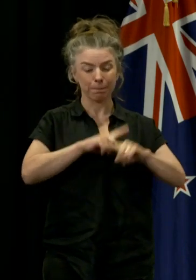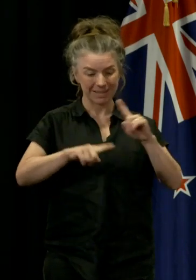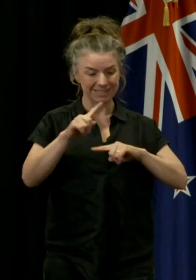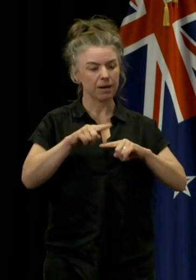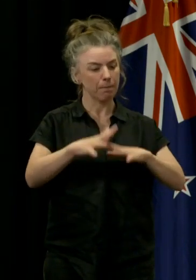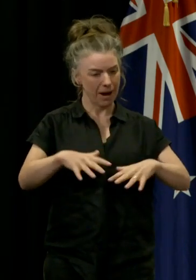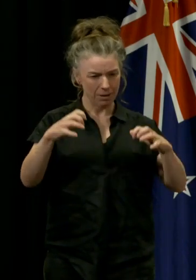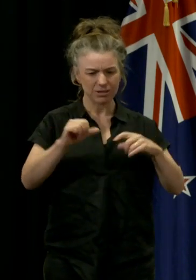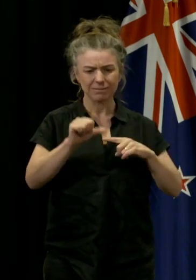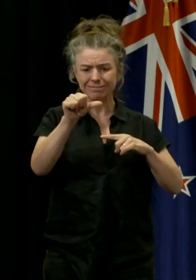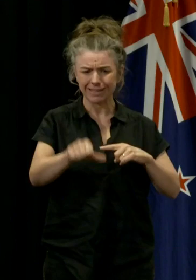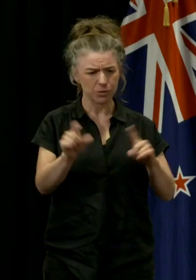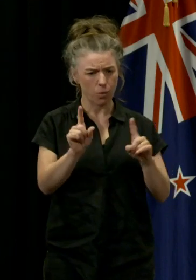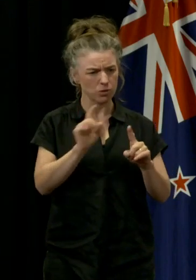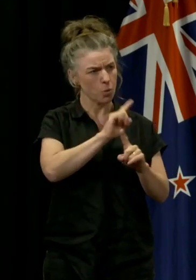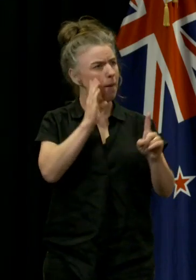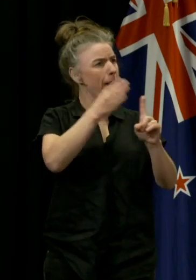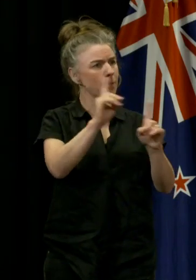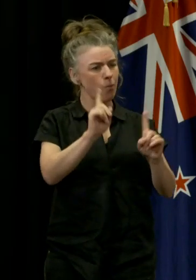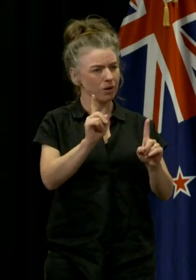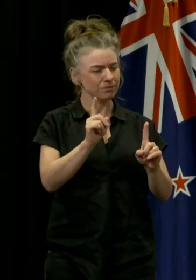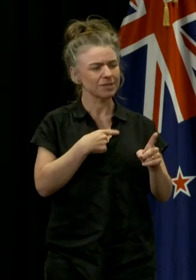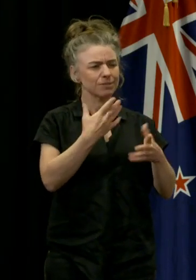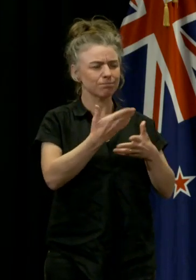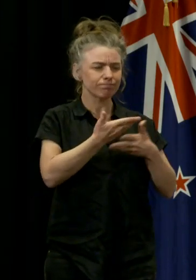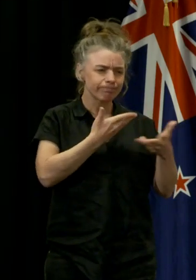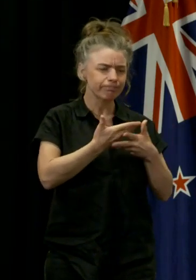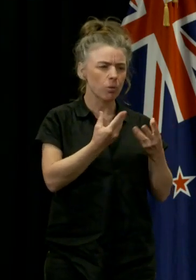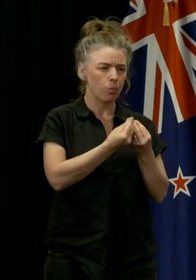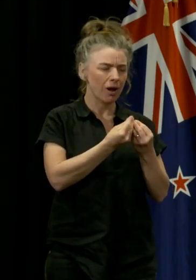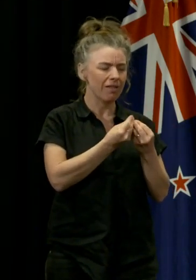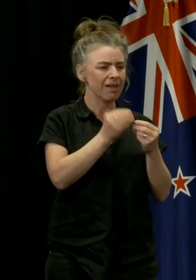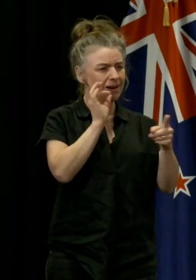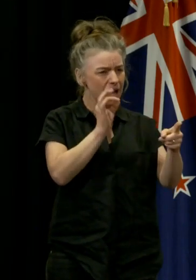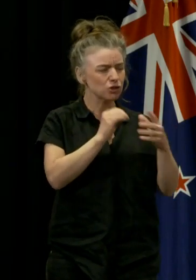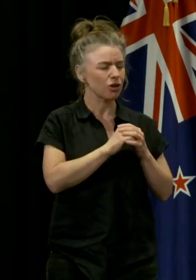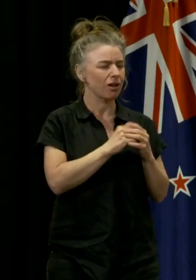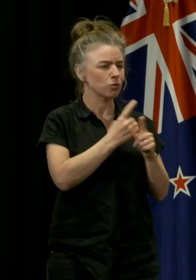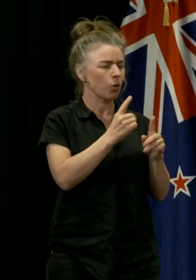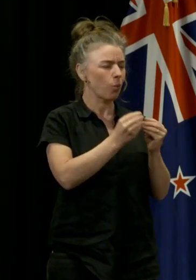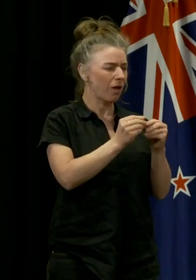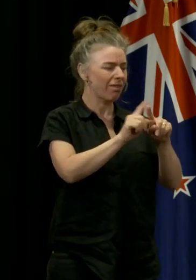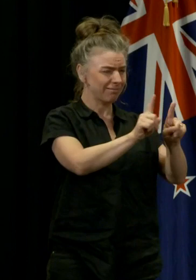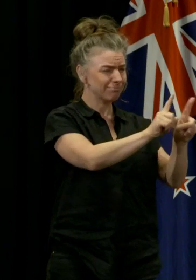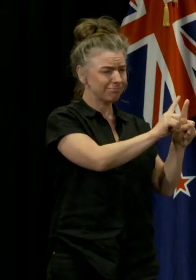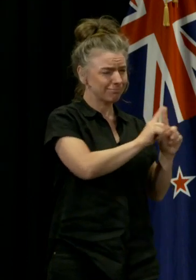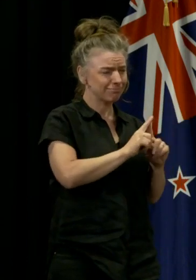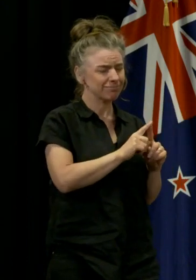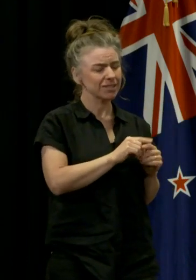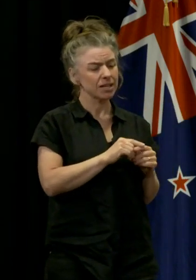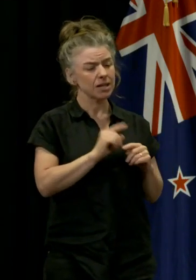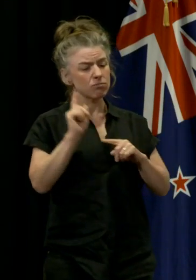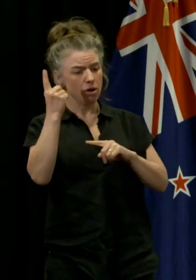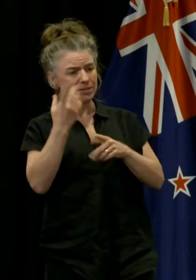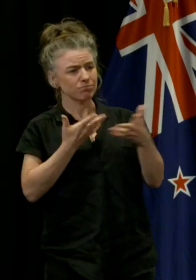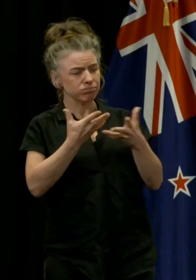Look, I've been talking to the opposition. I've been speaking to Jerry Brownlee. The Prime Minister's been speaking to the leader of the opposition, Simon Bridges.